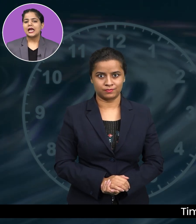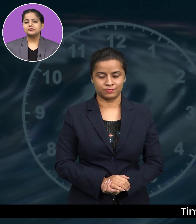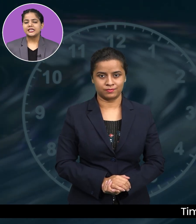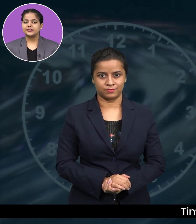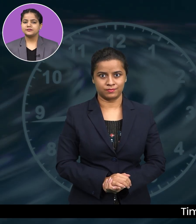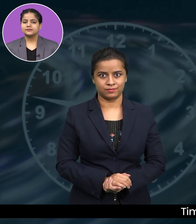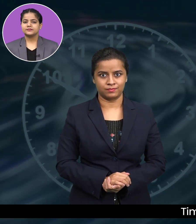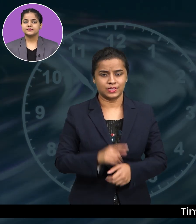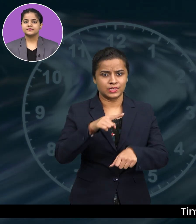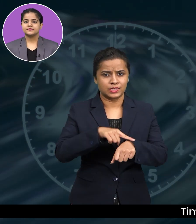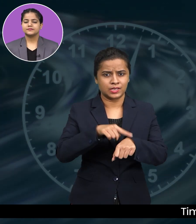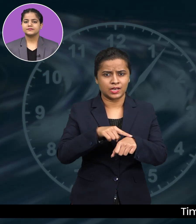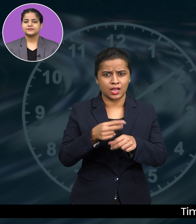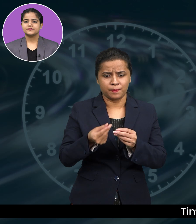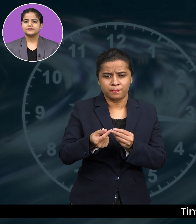time taken,